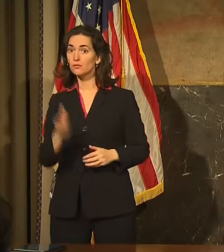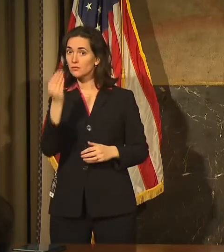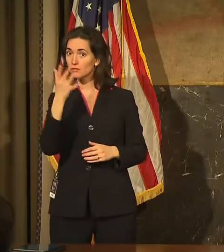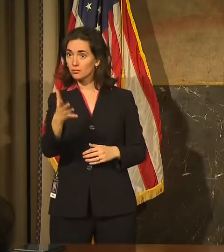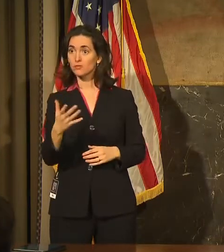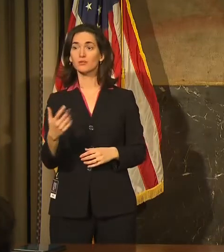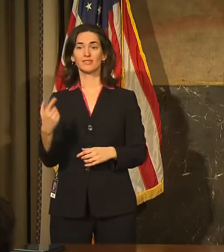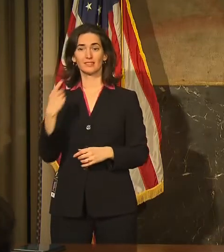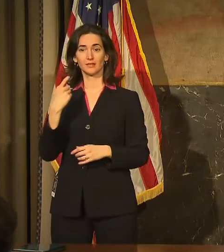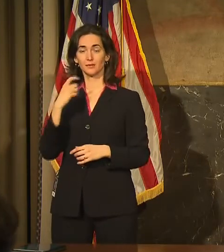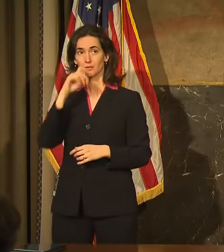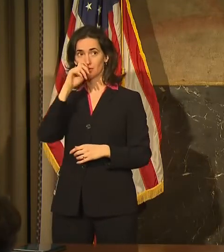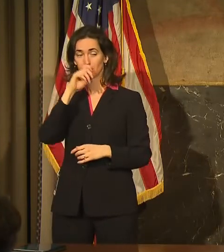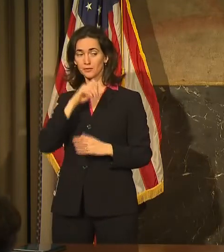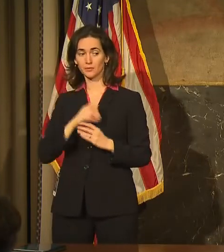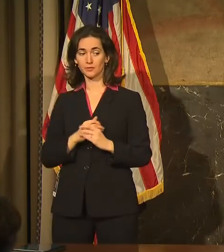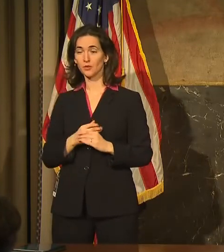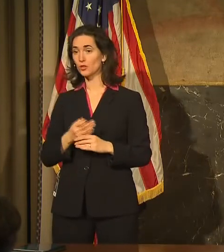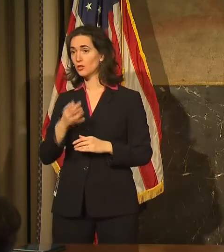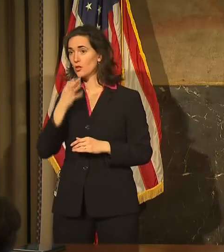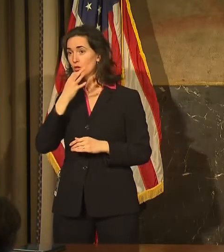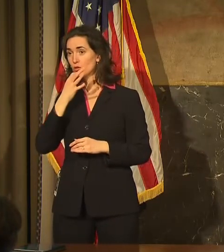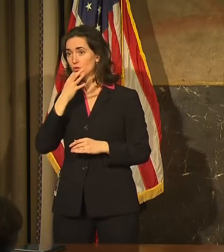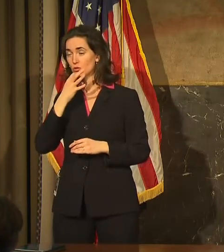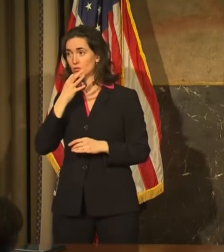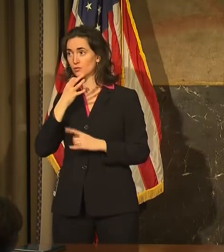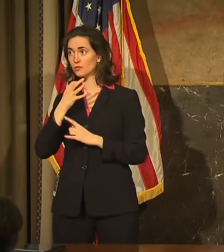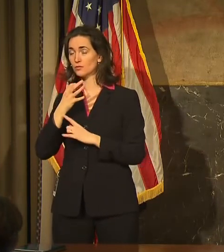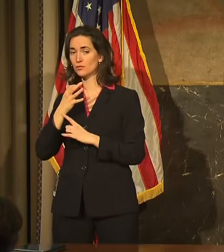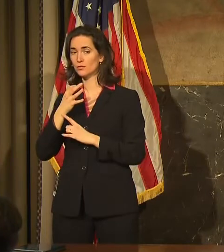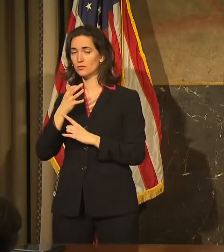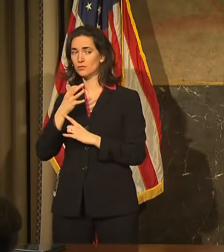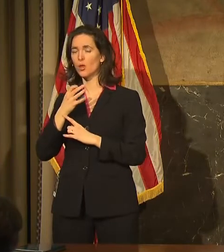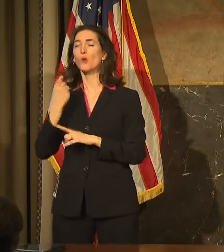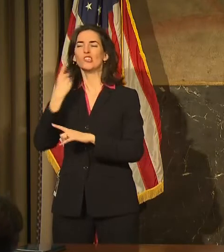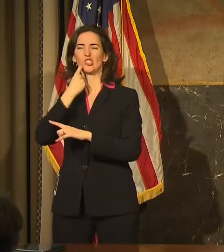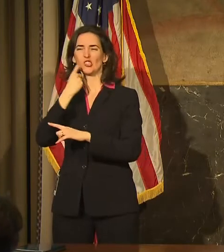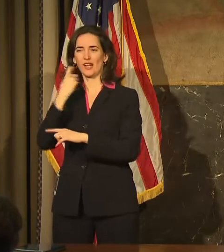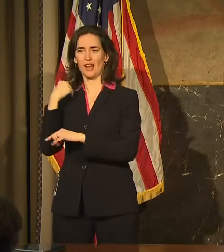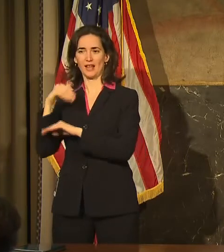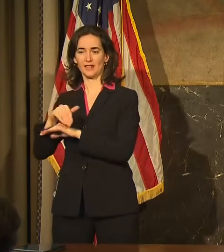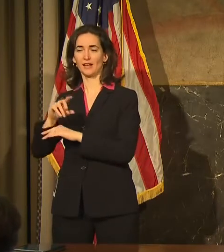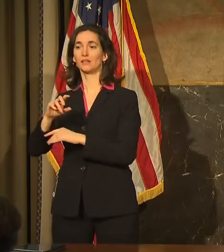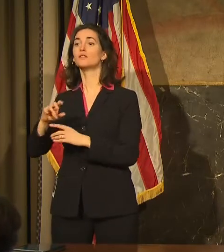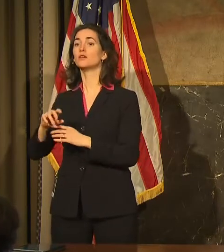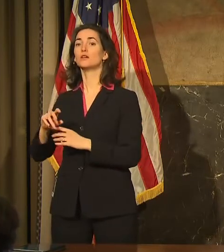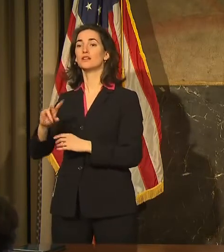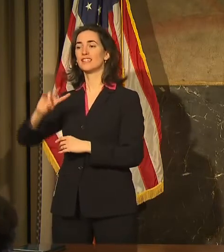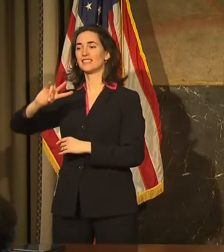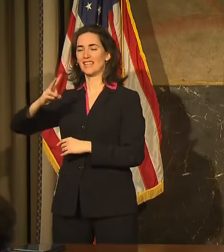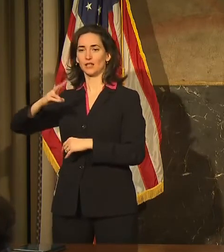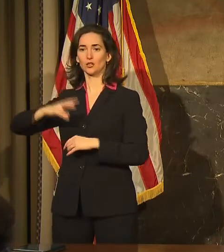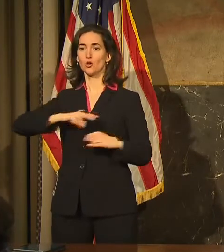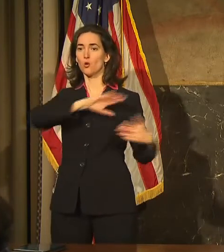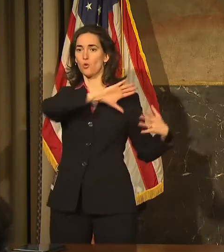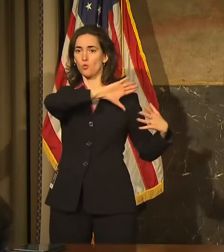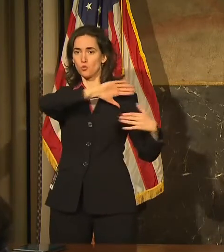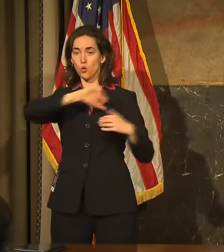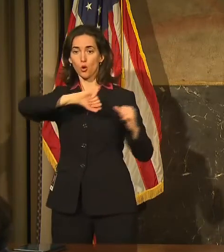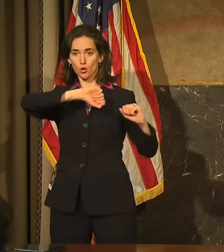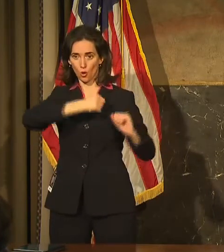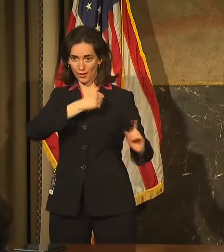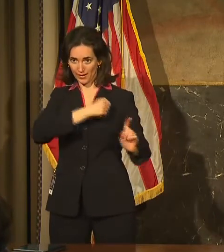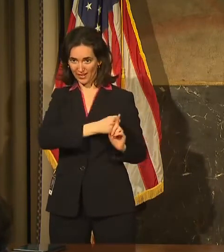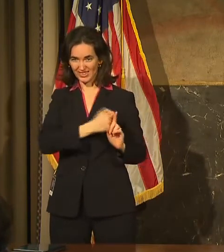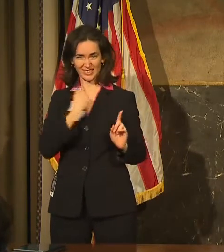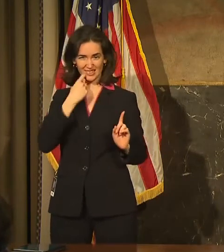second system in 72 hours hit Louisiana. I was able last